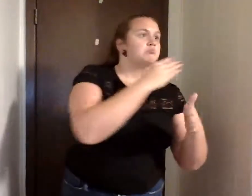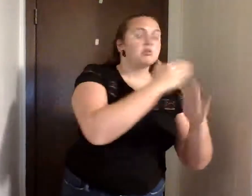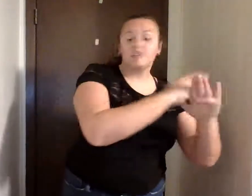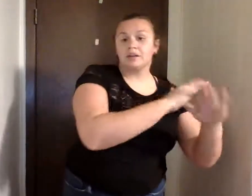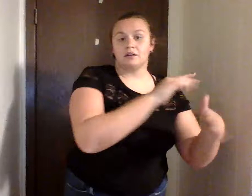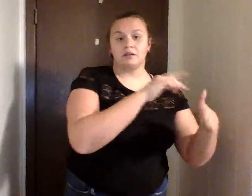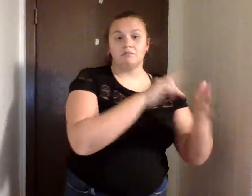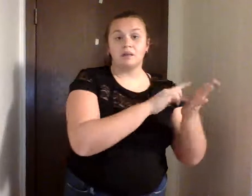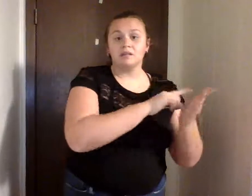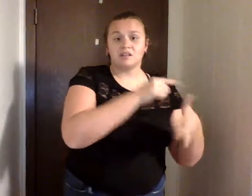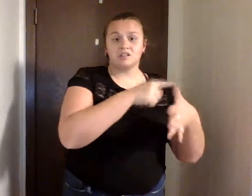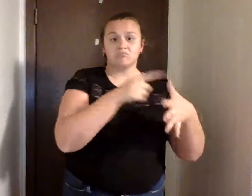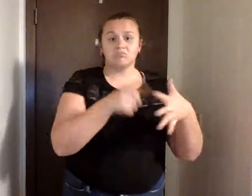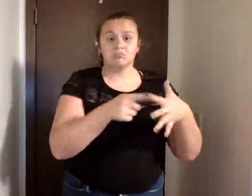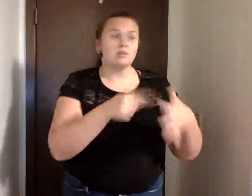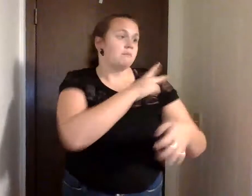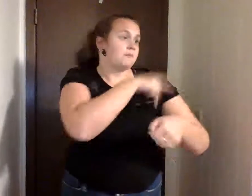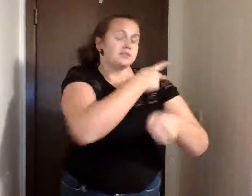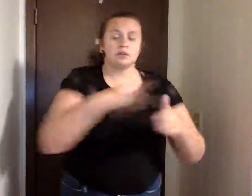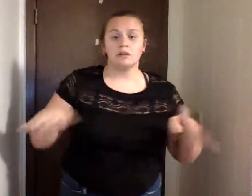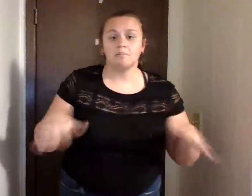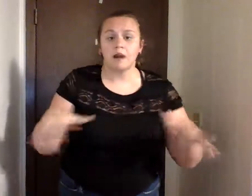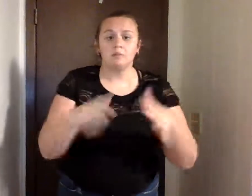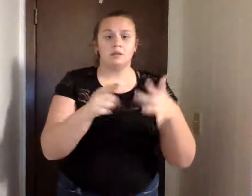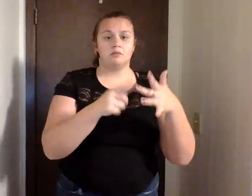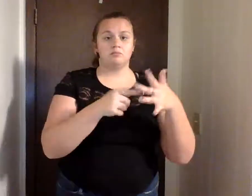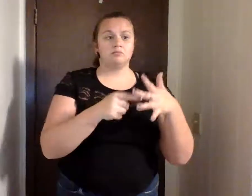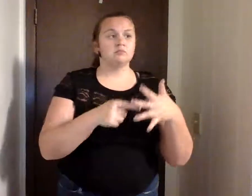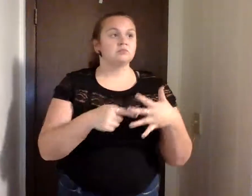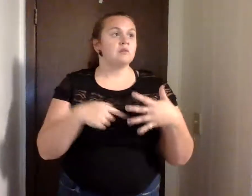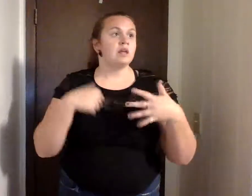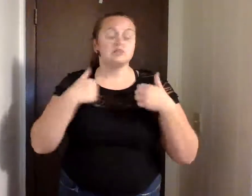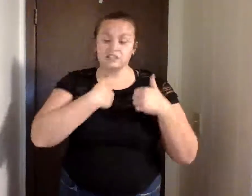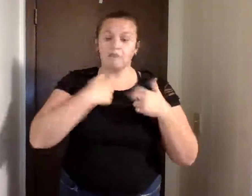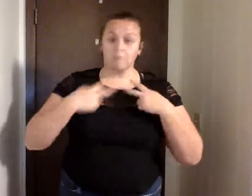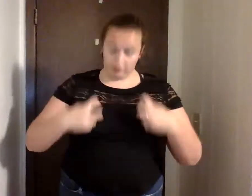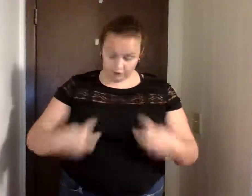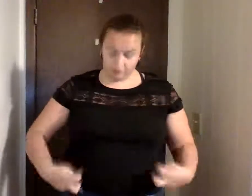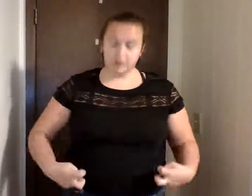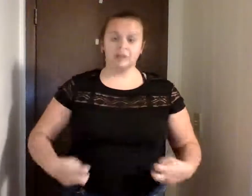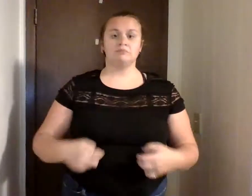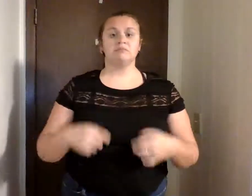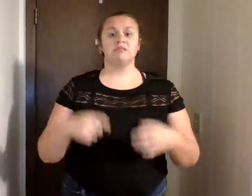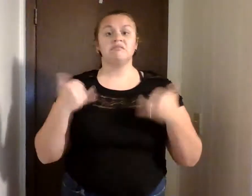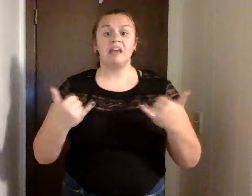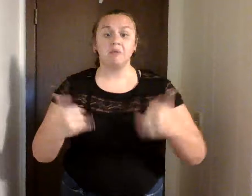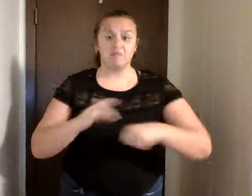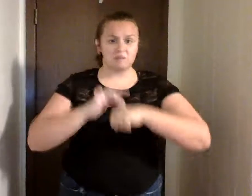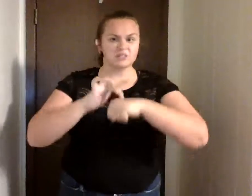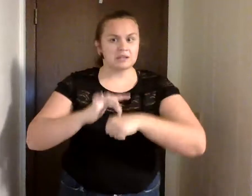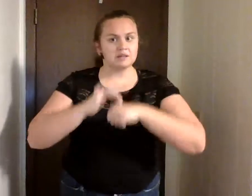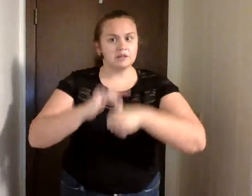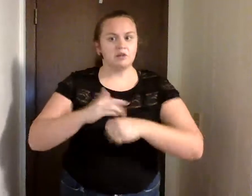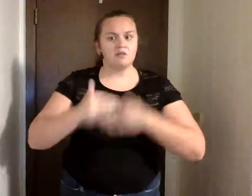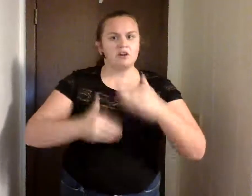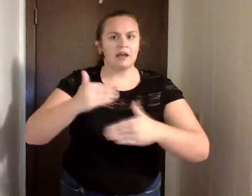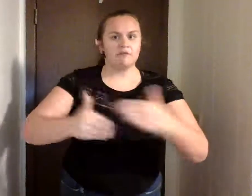preventive medicine, patient empowerment, and self-monitoring, down to now obsessing over every single step we take in a